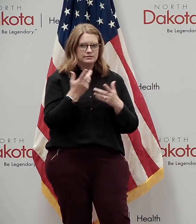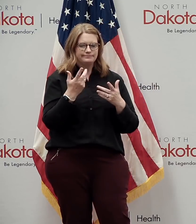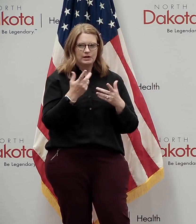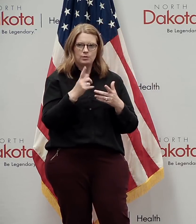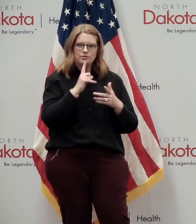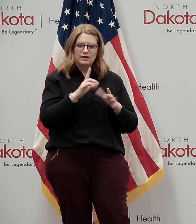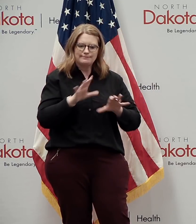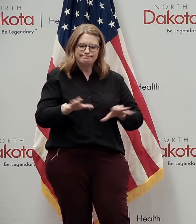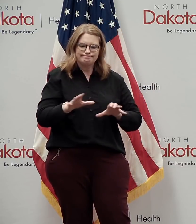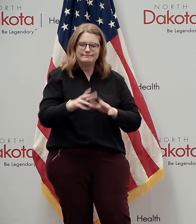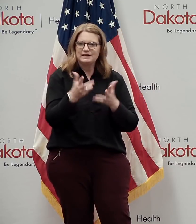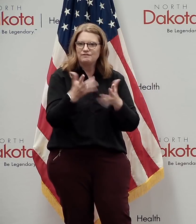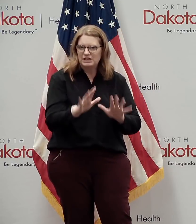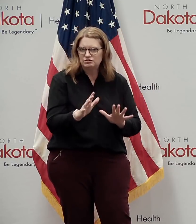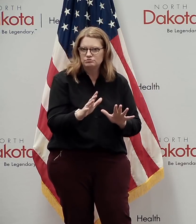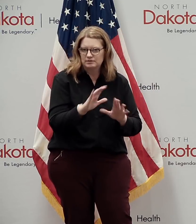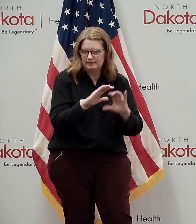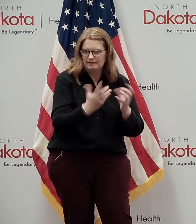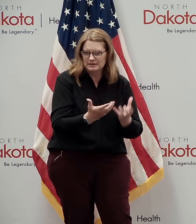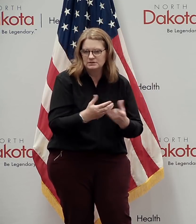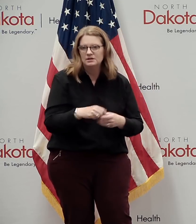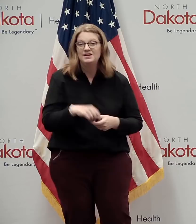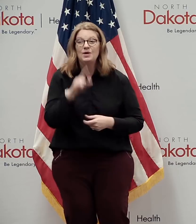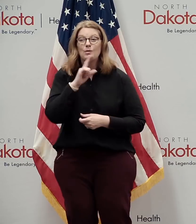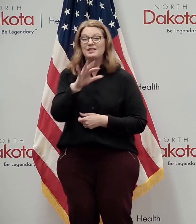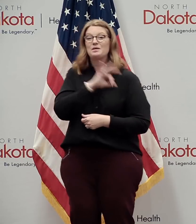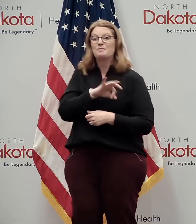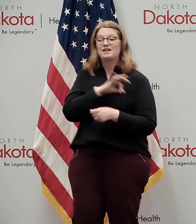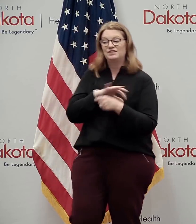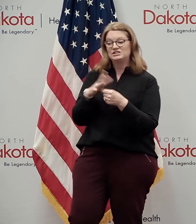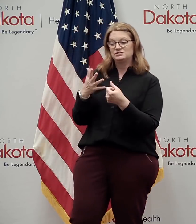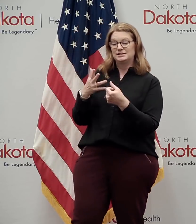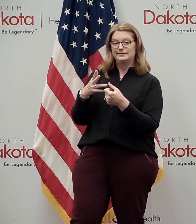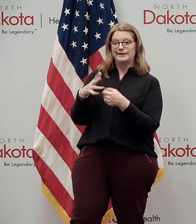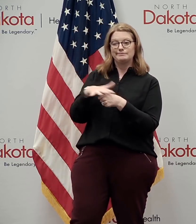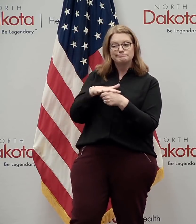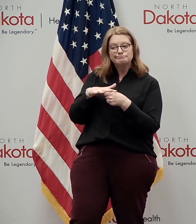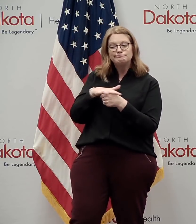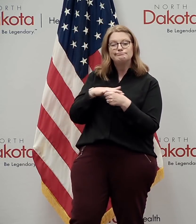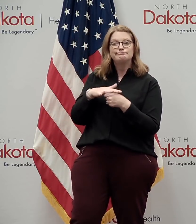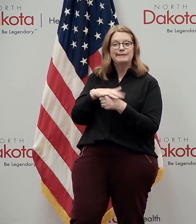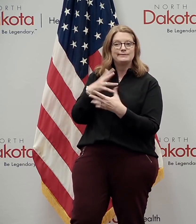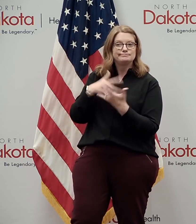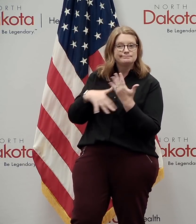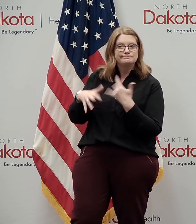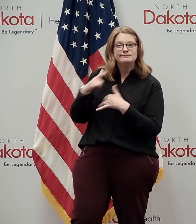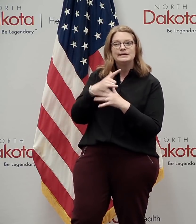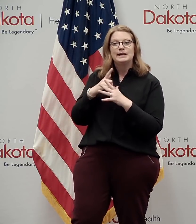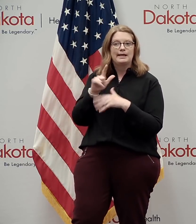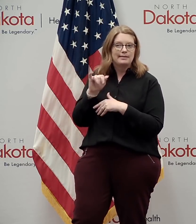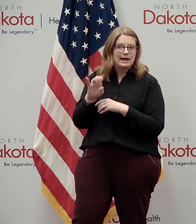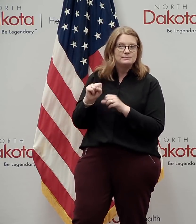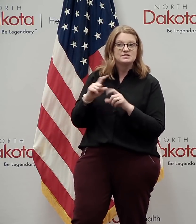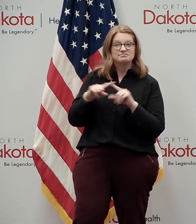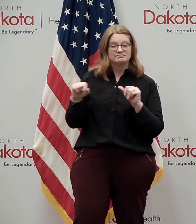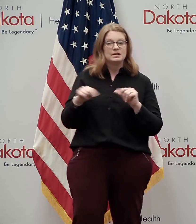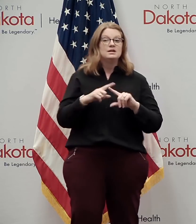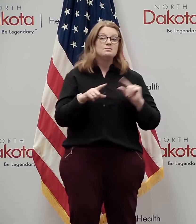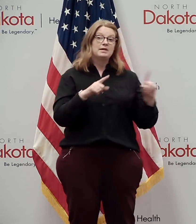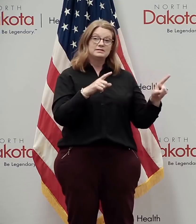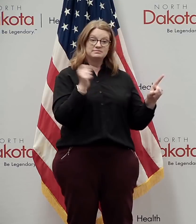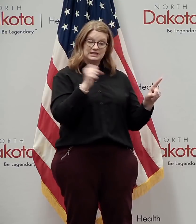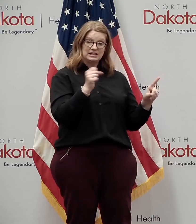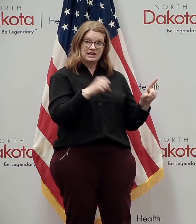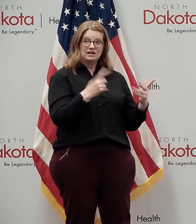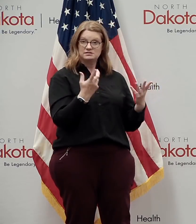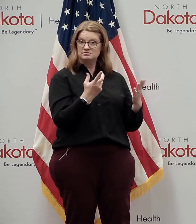benefit of being on the campus, and we want to do that. But as you point out, we effectively showed we could pivot. And again, with the money that